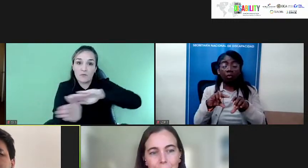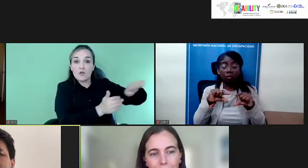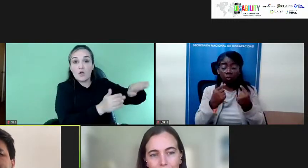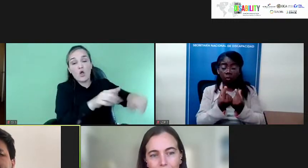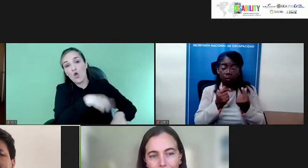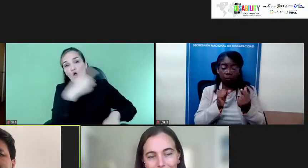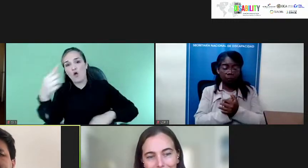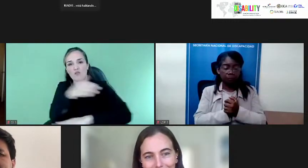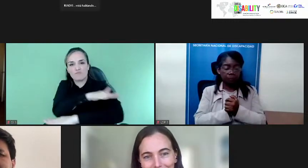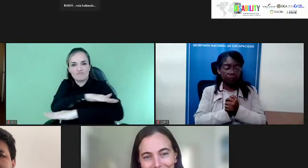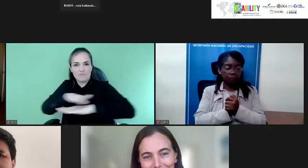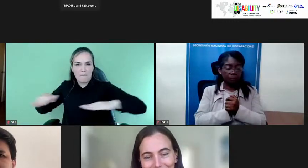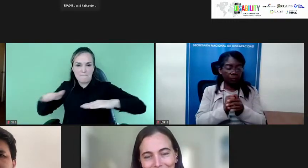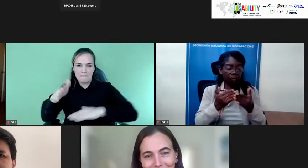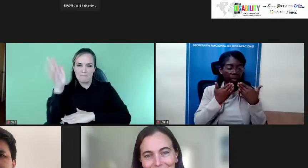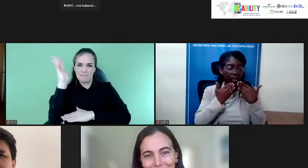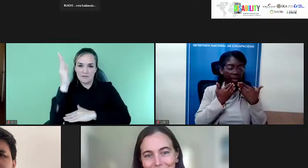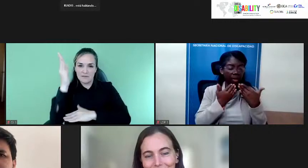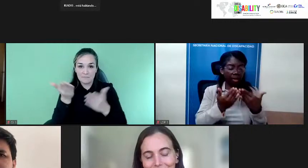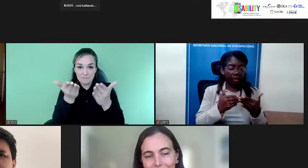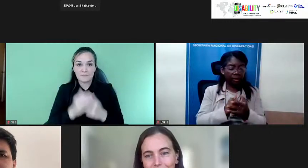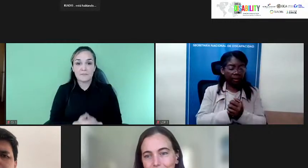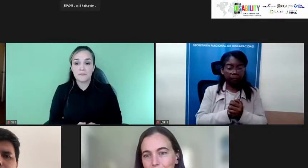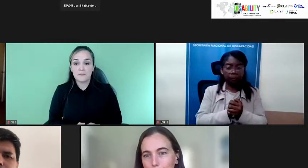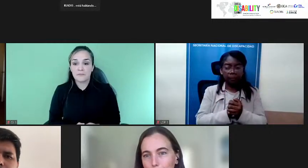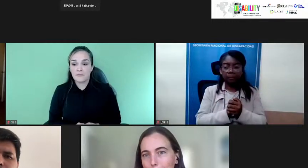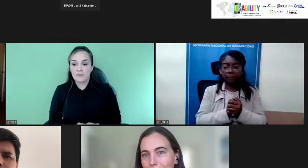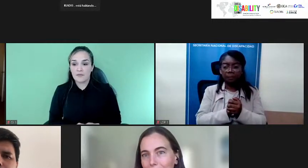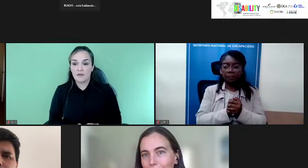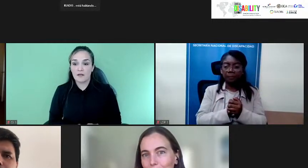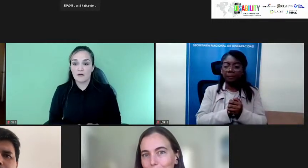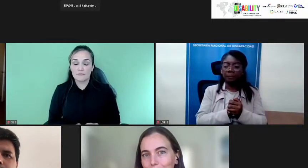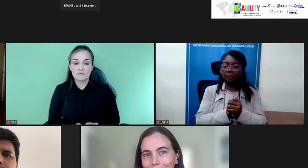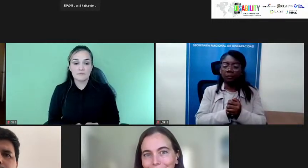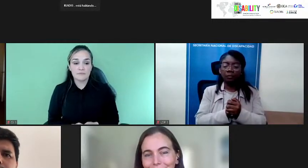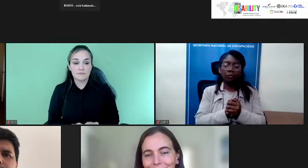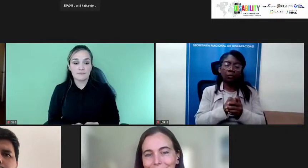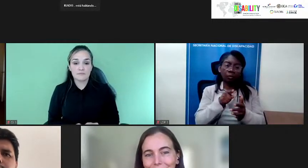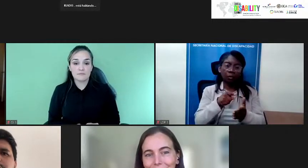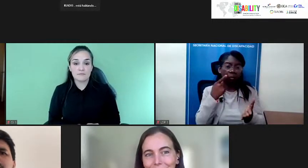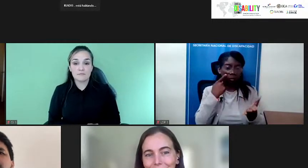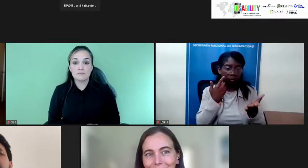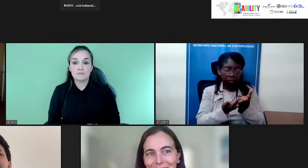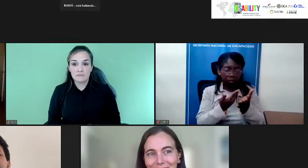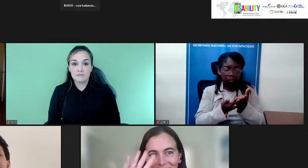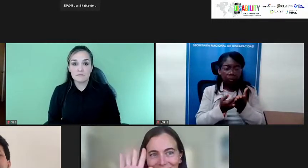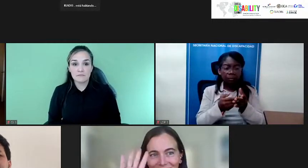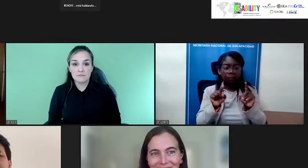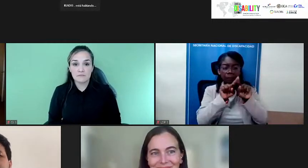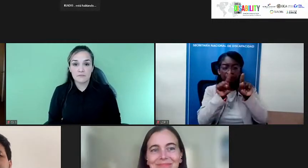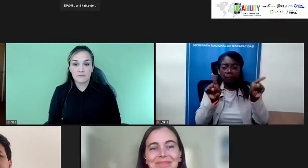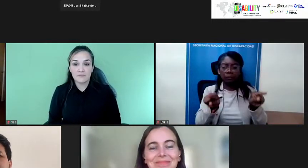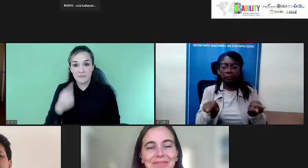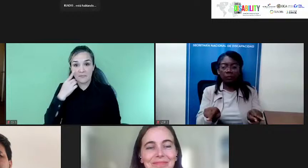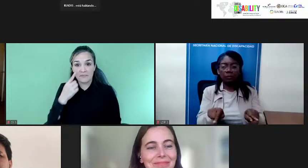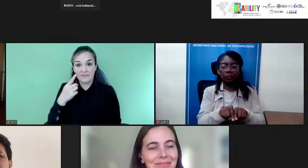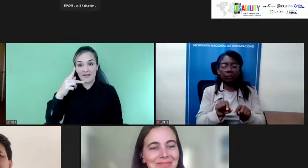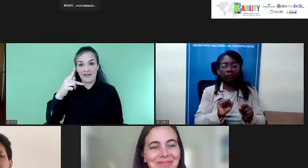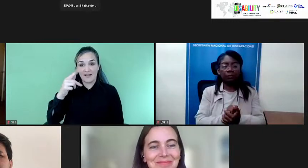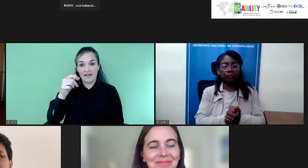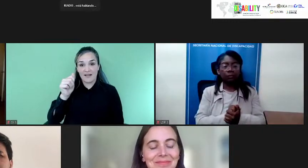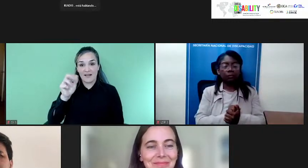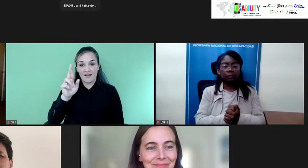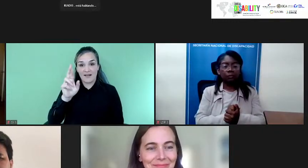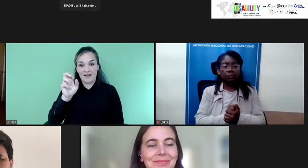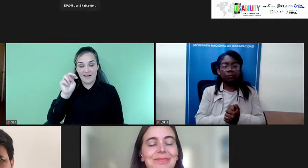panel so that we can move forward thank you maddie let's see our cameras camera